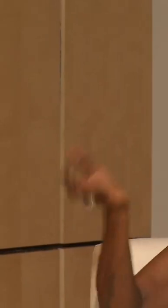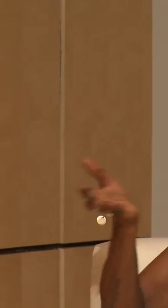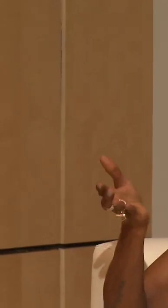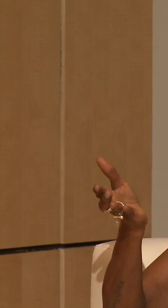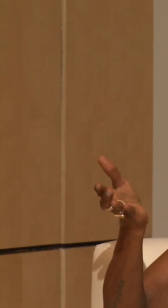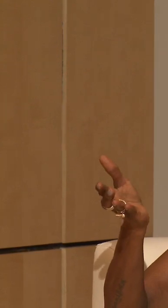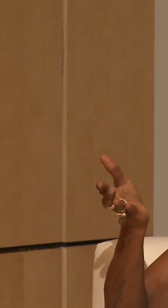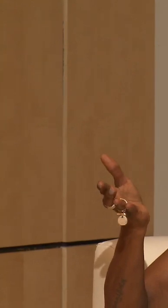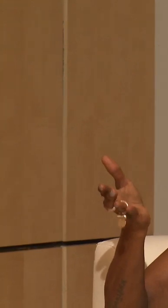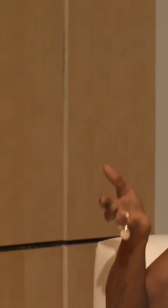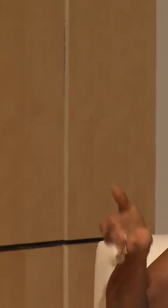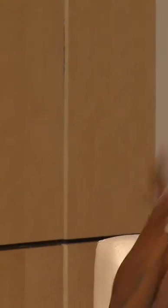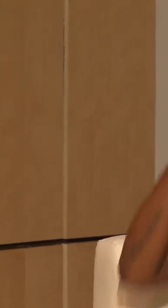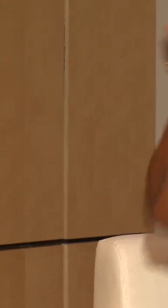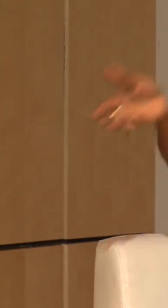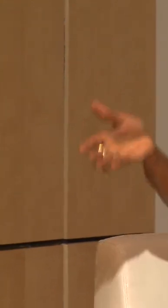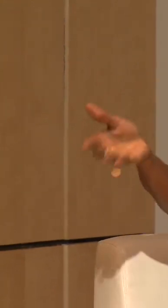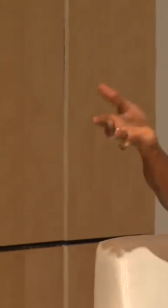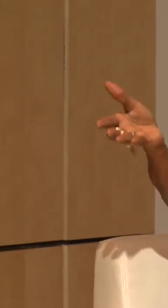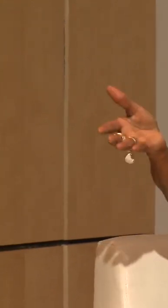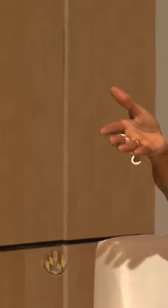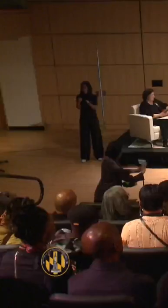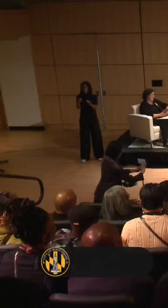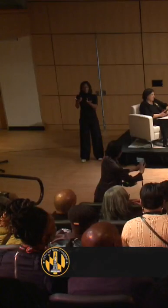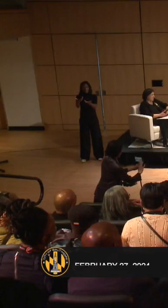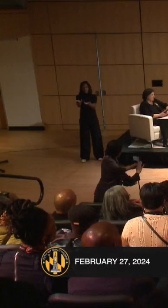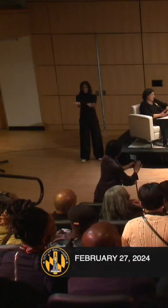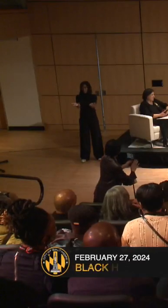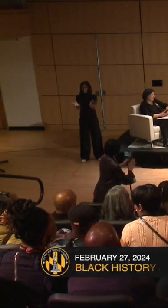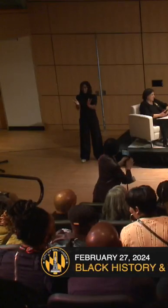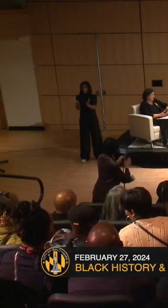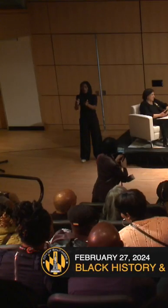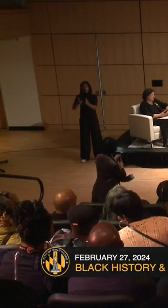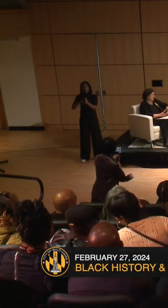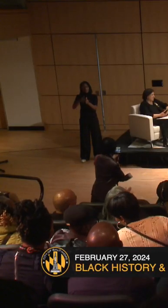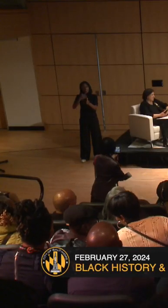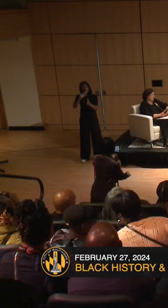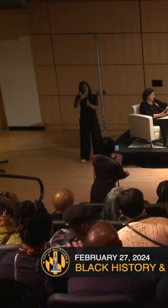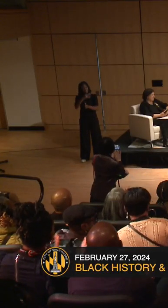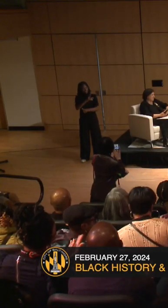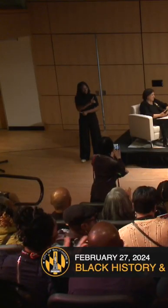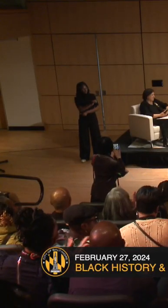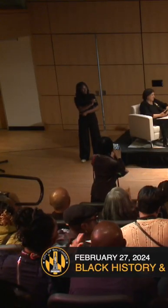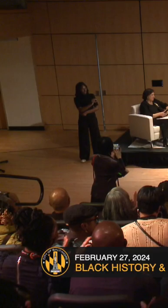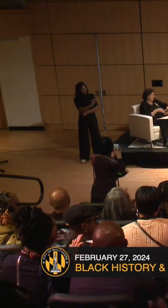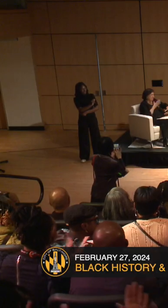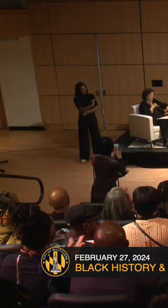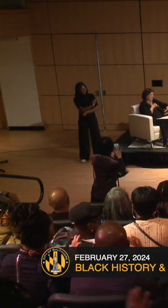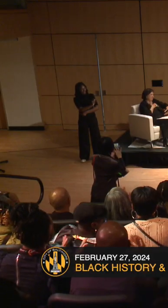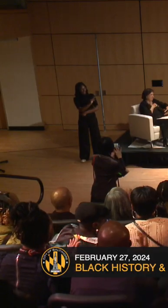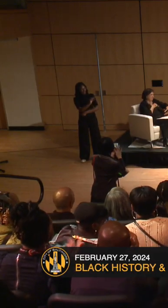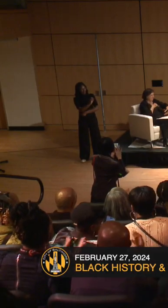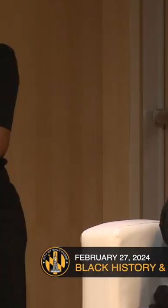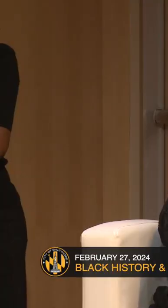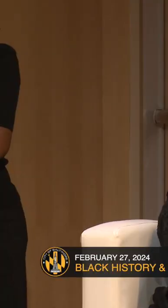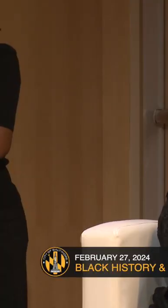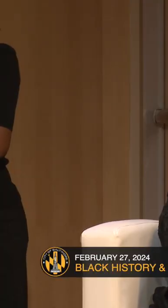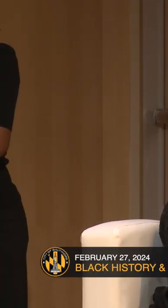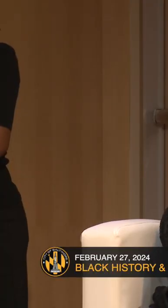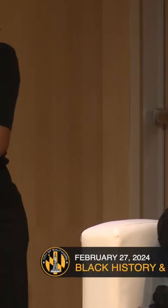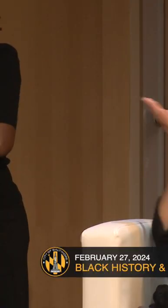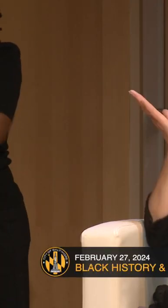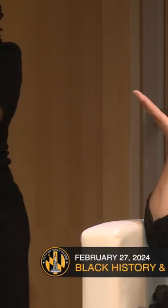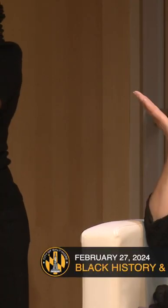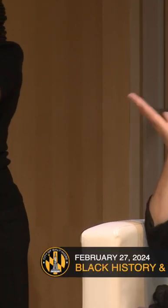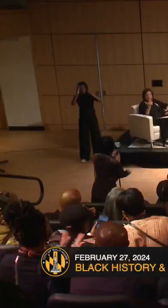So we want to thank our guests. And first of all, I want to thank Dana Moore for the vision to put this together.